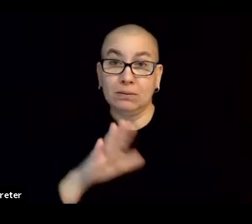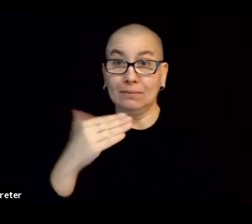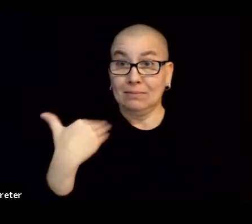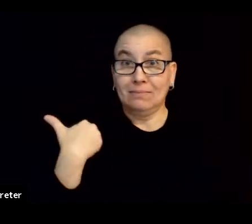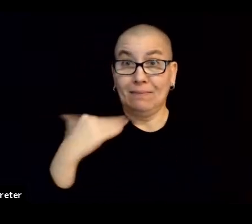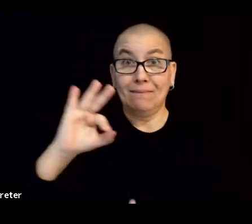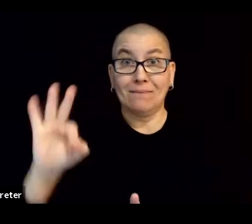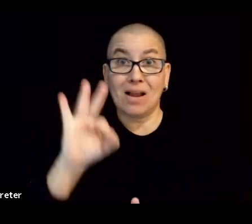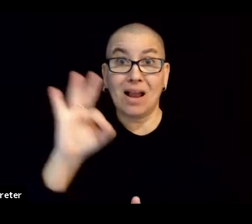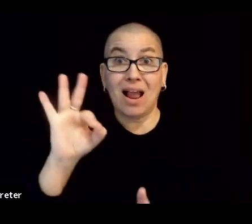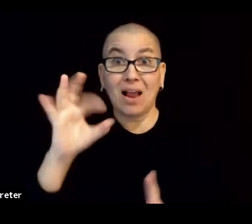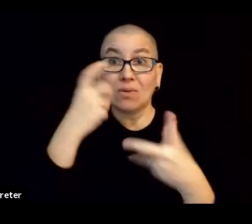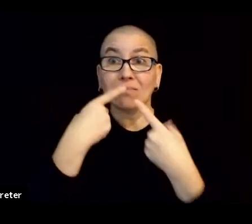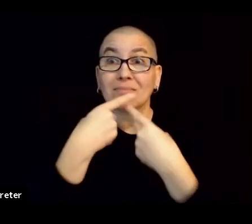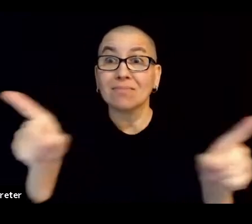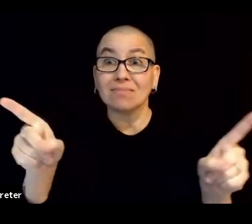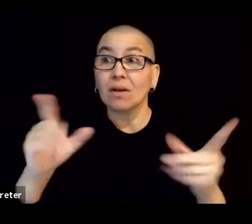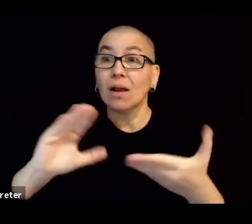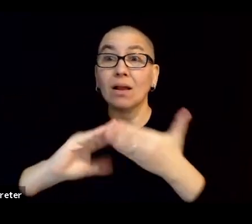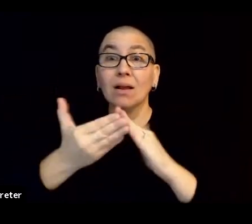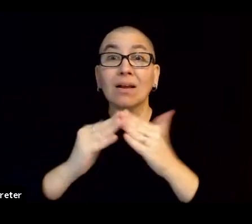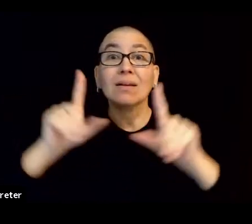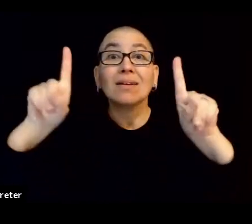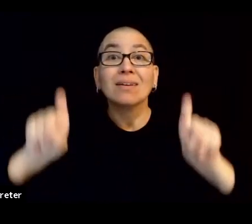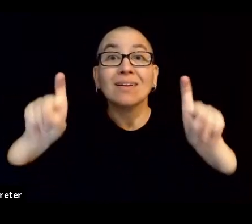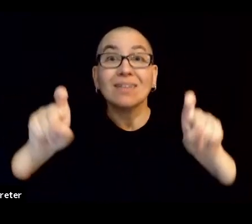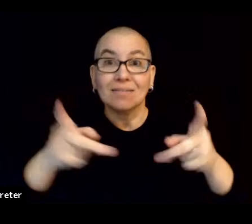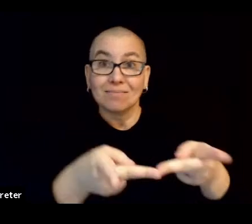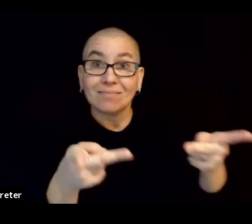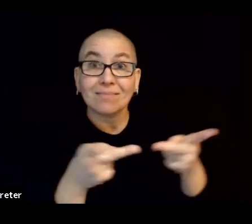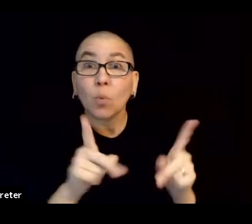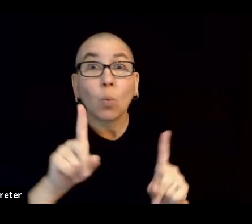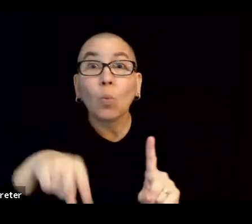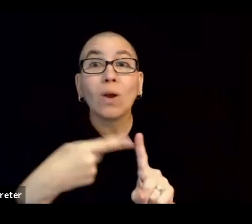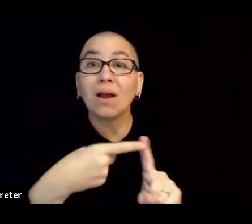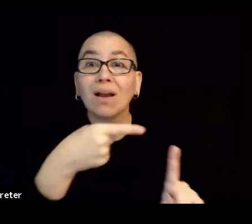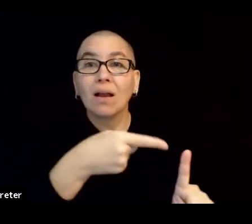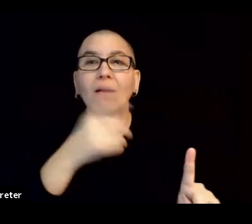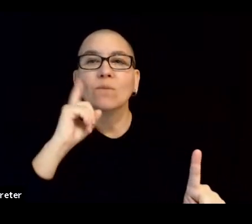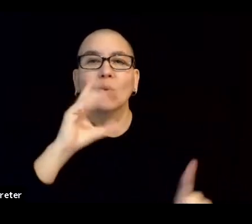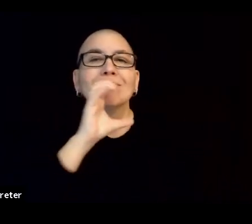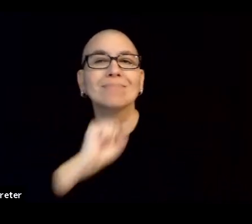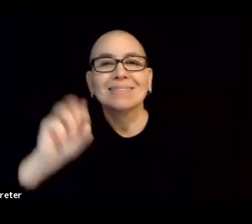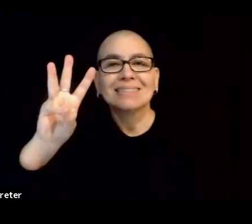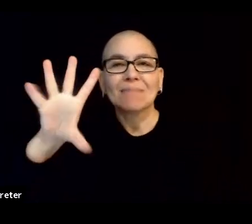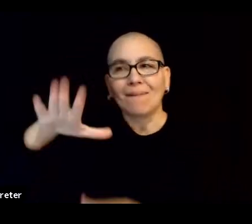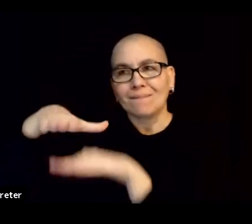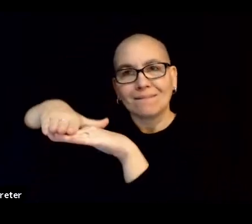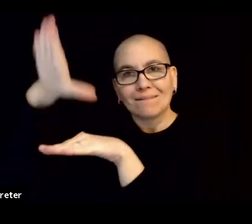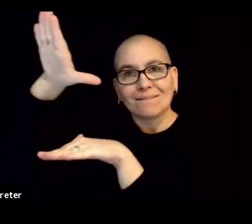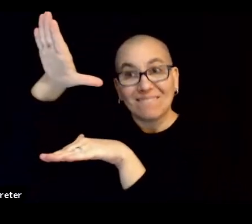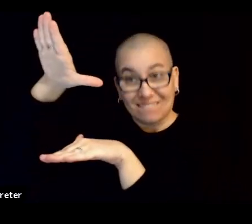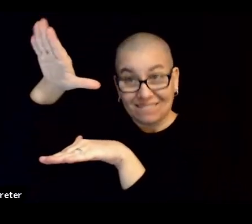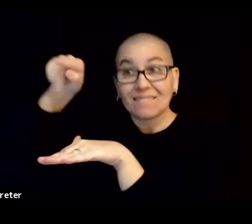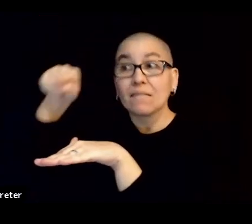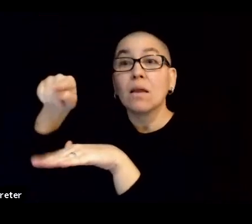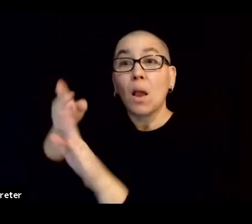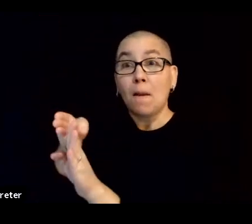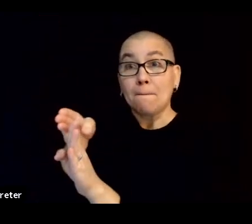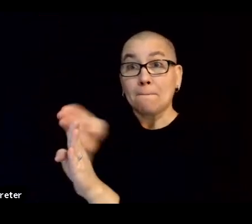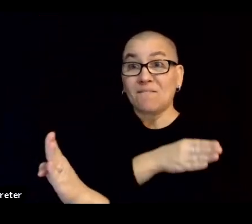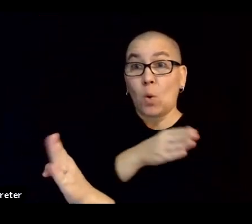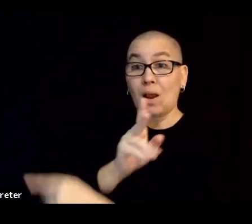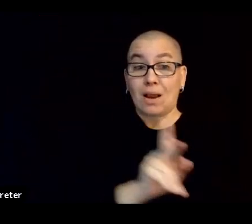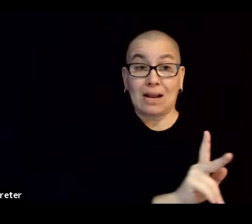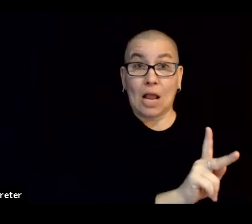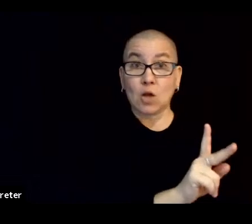around the state. Those are for 65 and older, and our early education, pre-K-12 educators and child care workers.